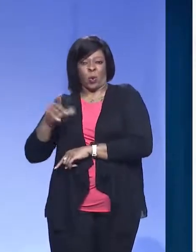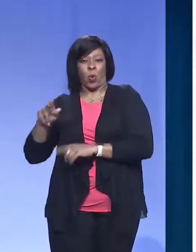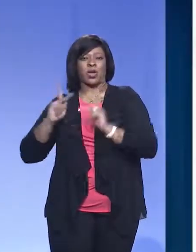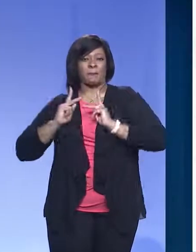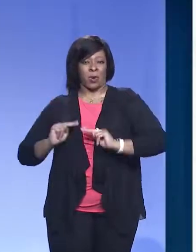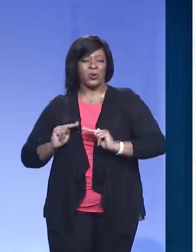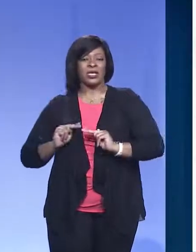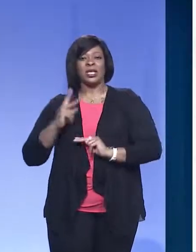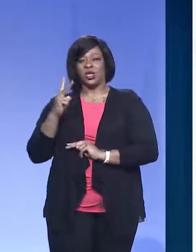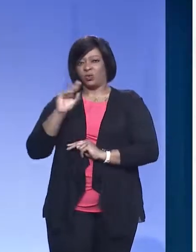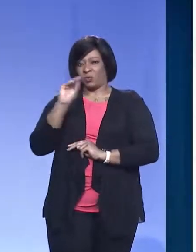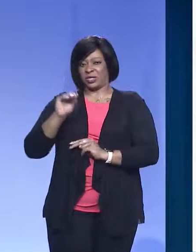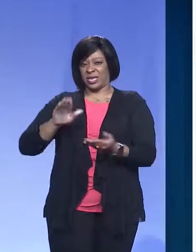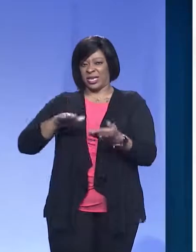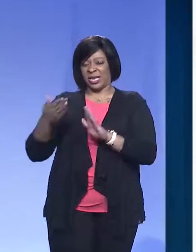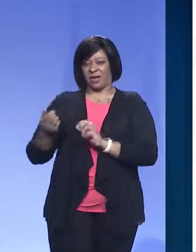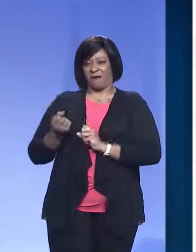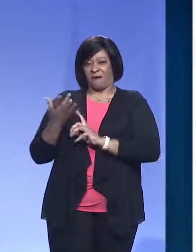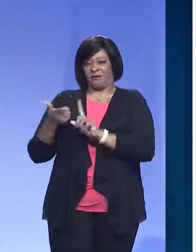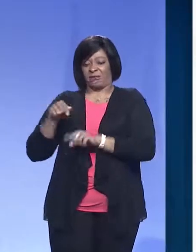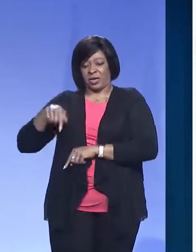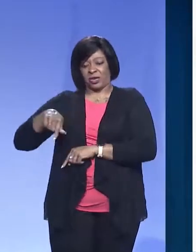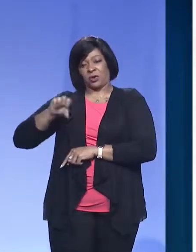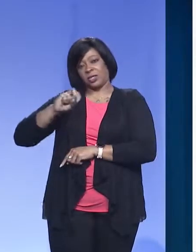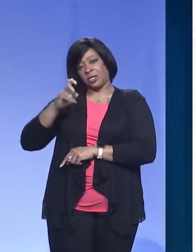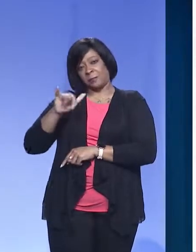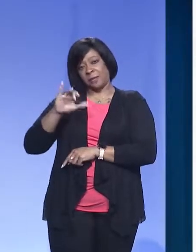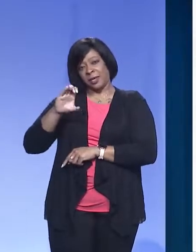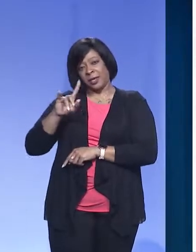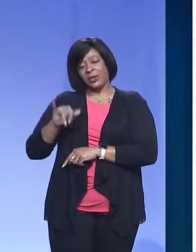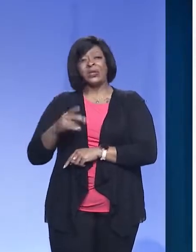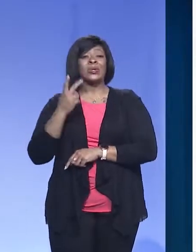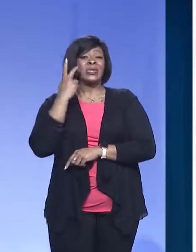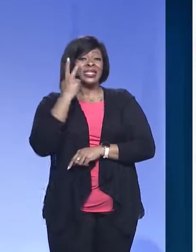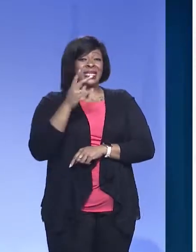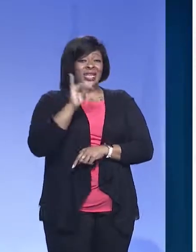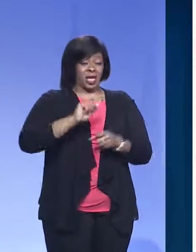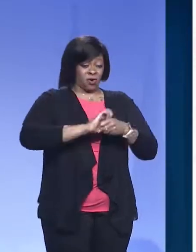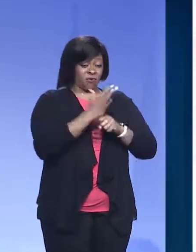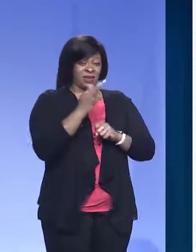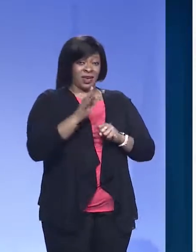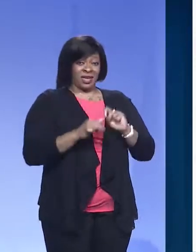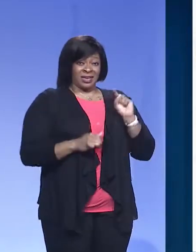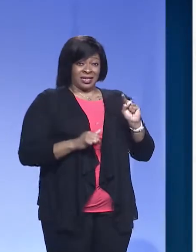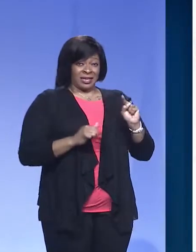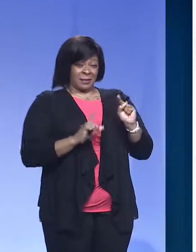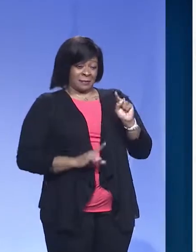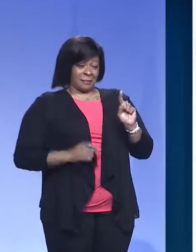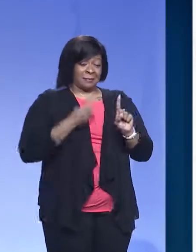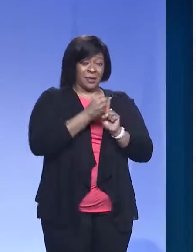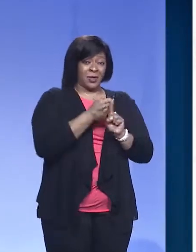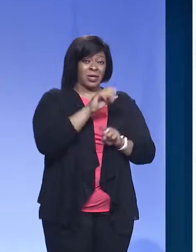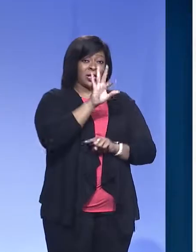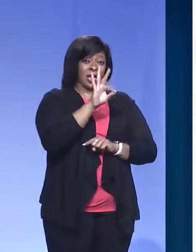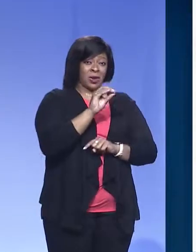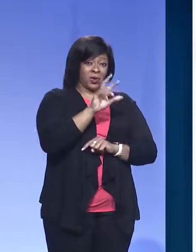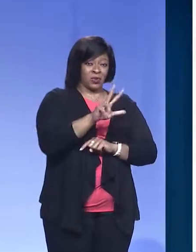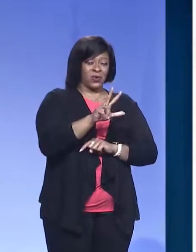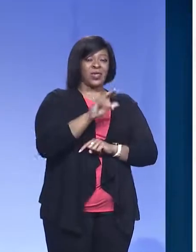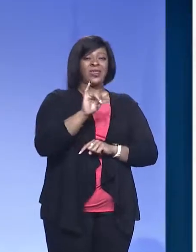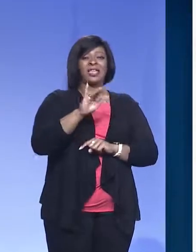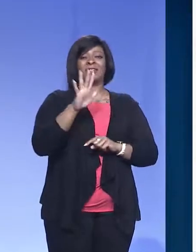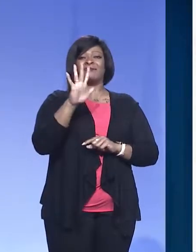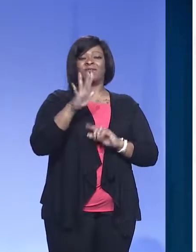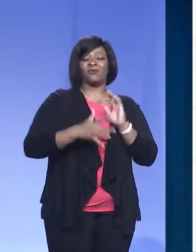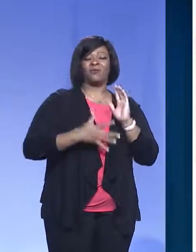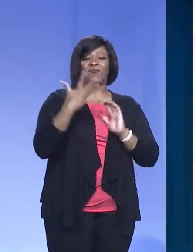2% of the deaths in Shelby County. So you can see that with COVID-19 coming in at 903, that is 5 times